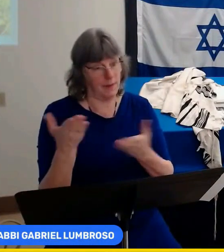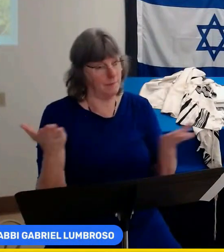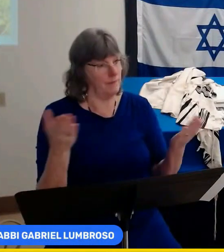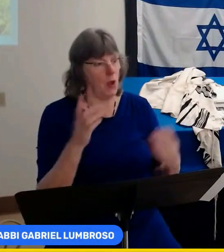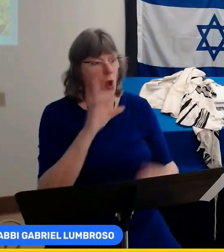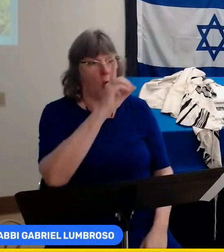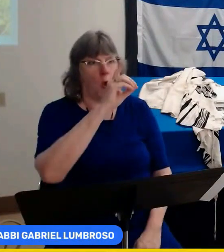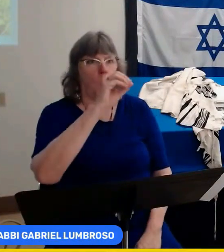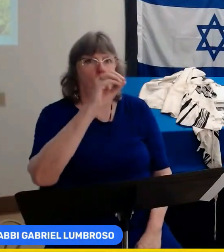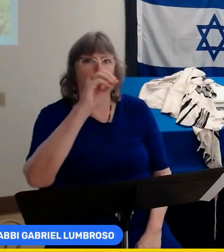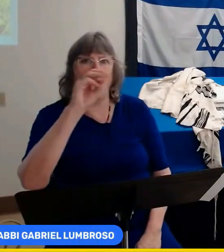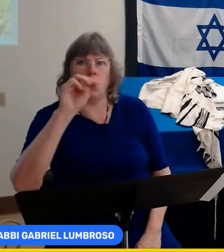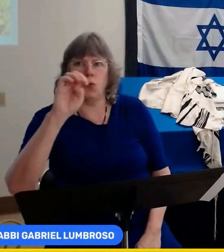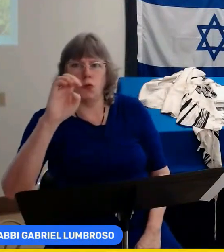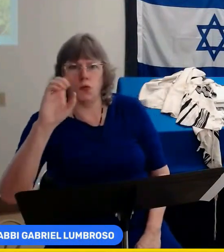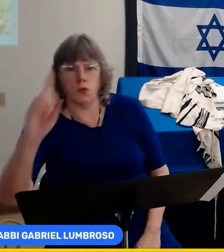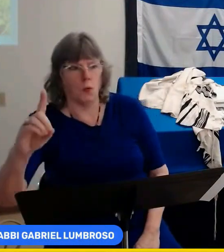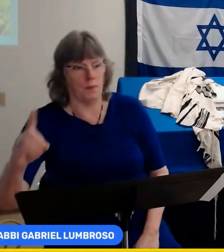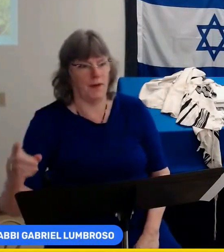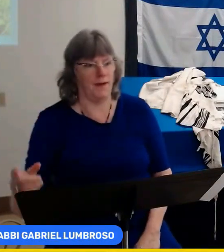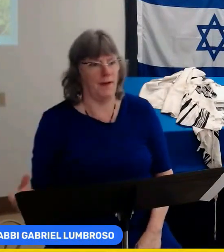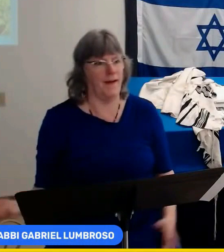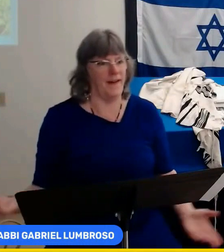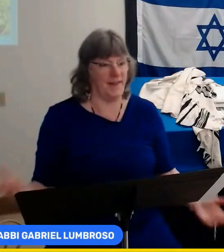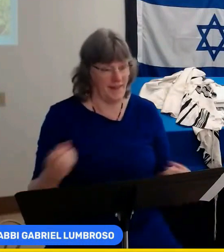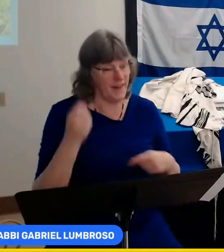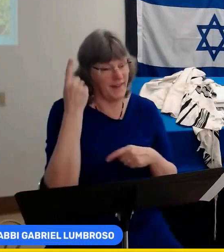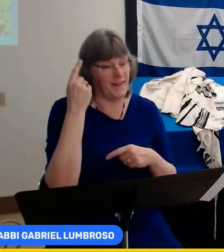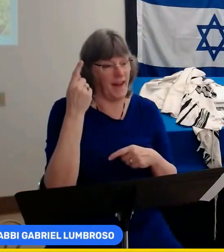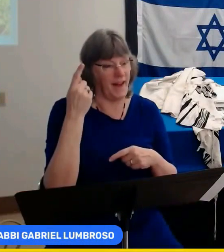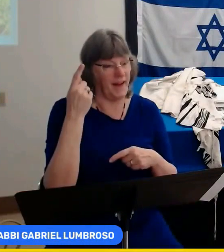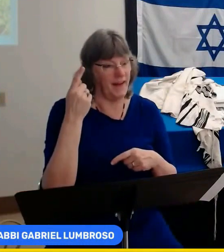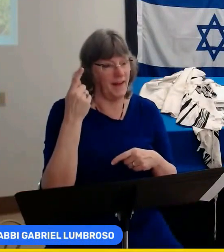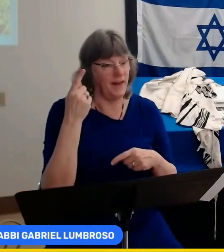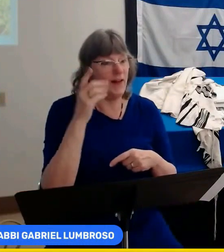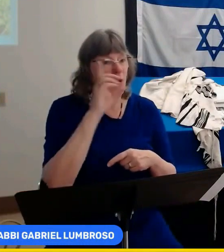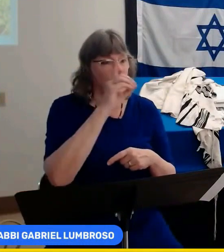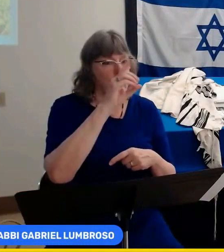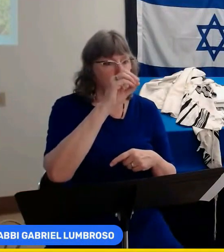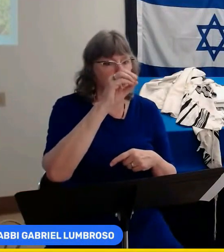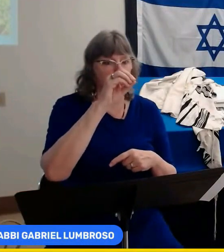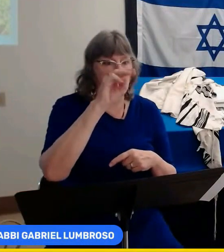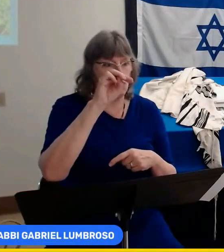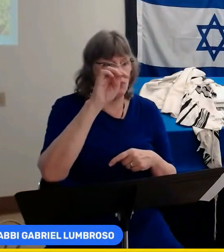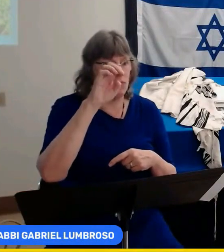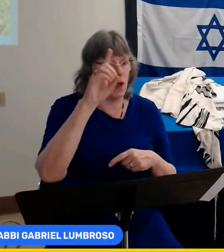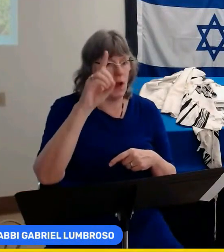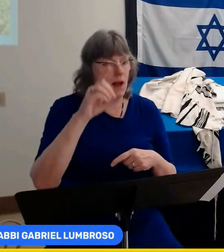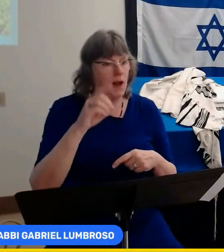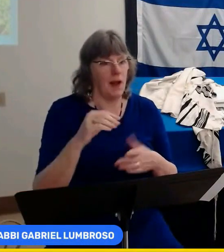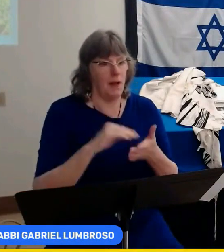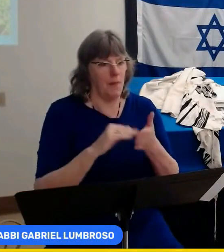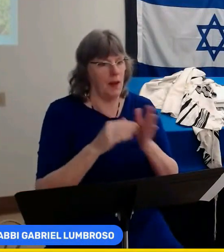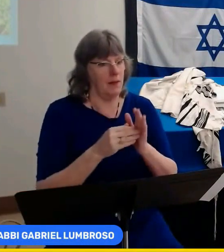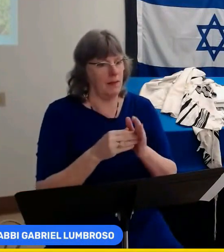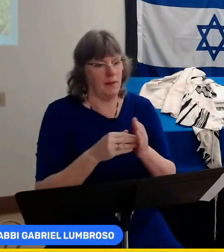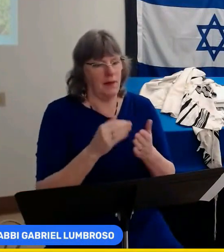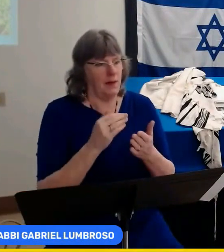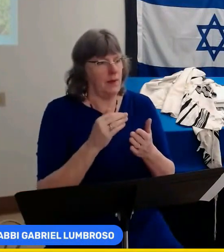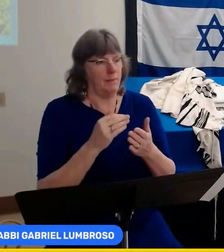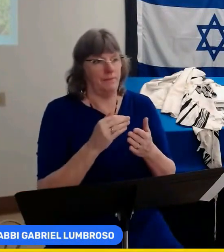He knows that. He created us, after all, with that thing called free